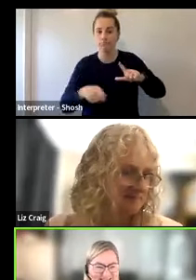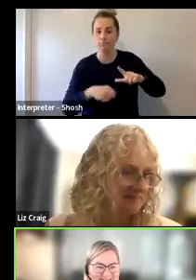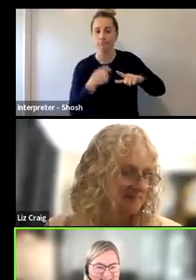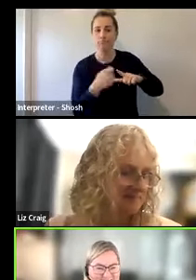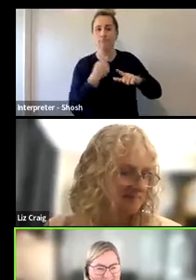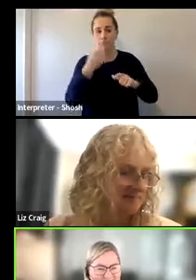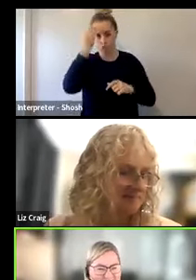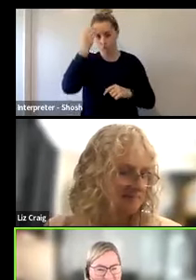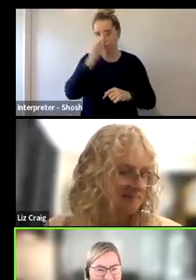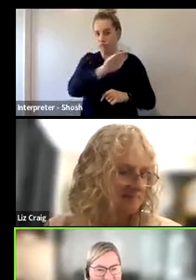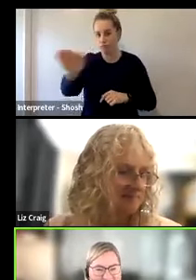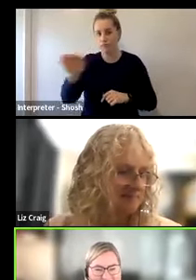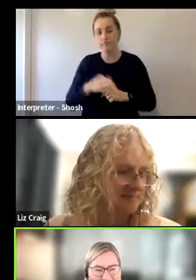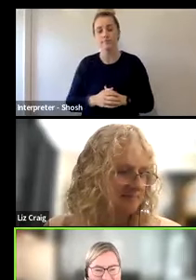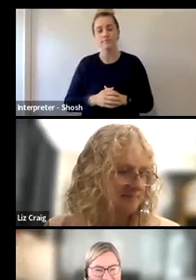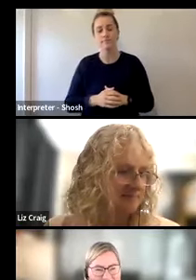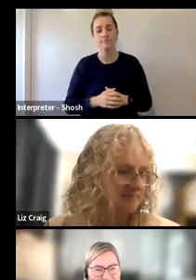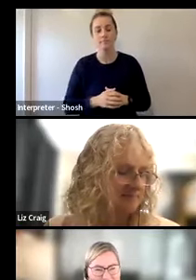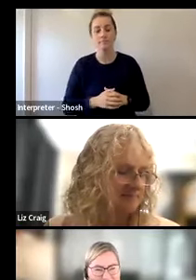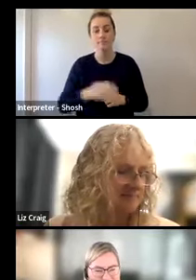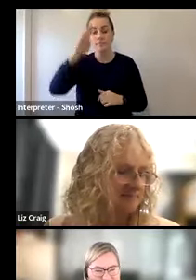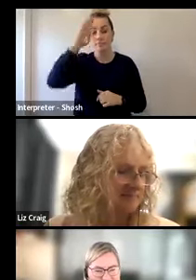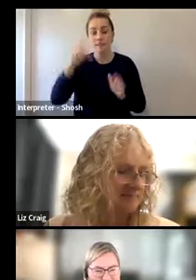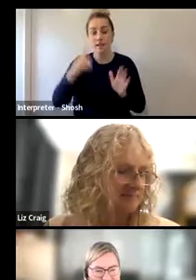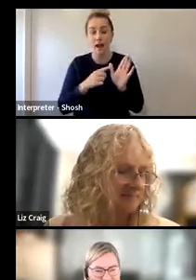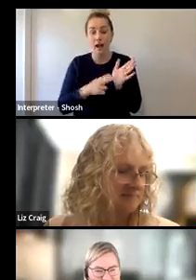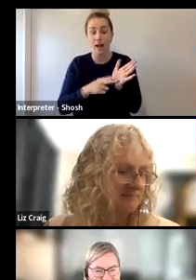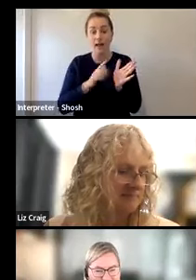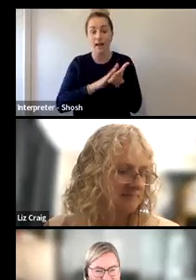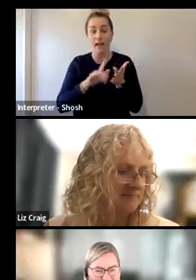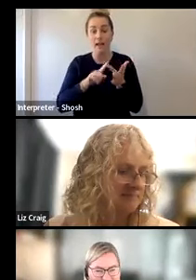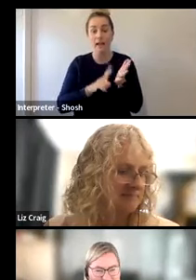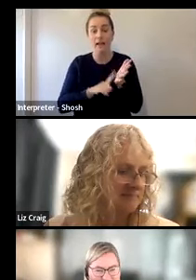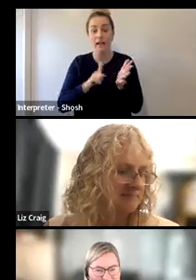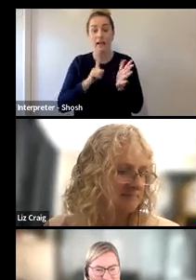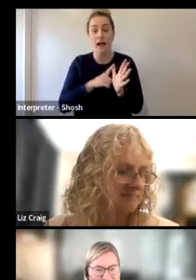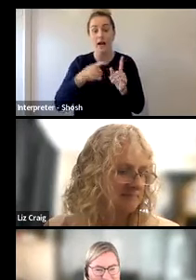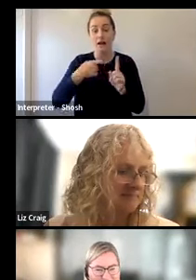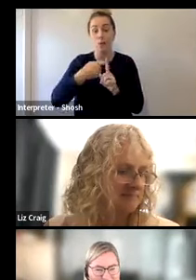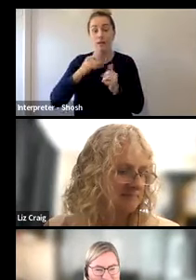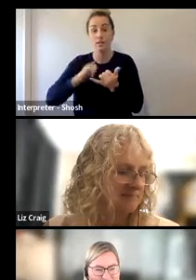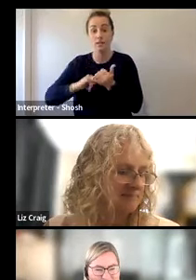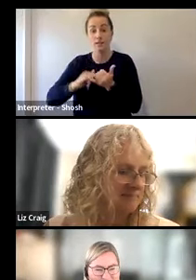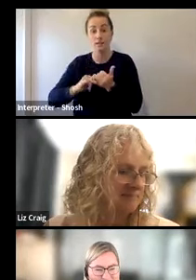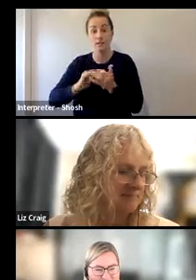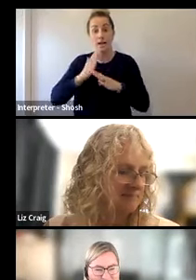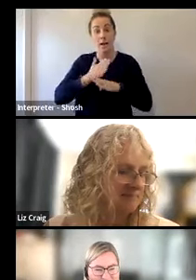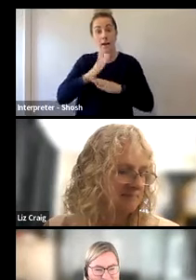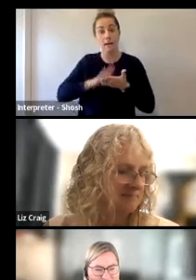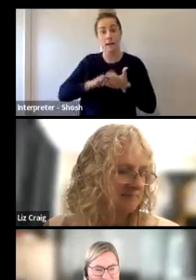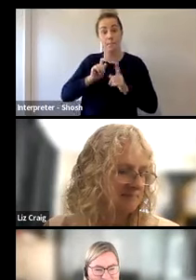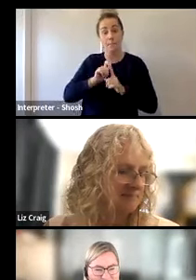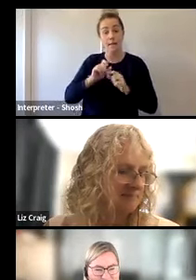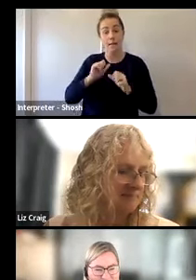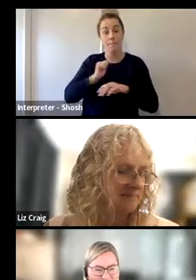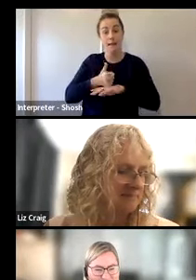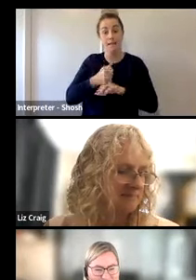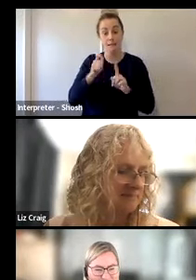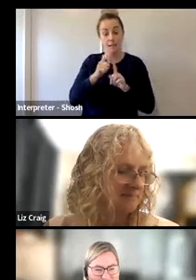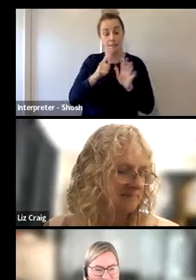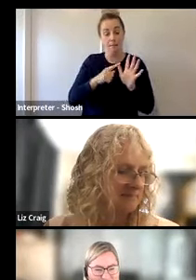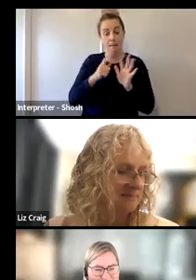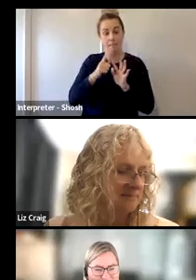nice. Kia ora, I'm Anahila Kanongata Asuisuiki, Labour List MP based in Papakura. I have